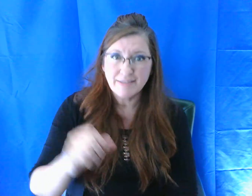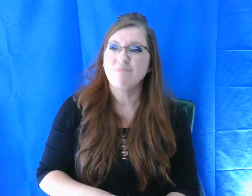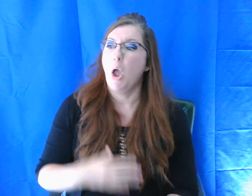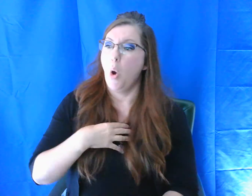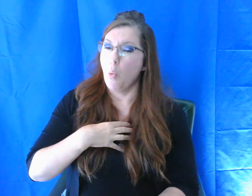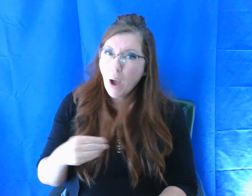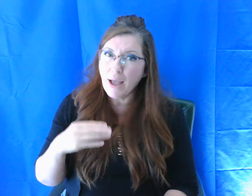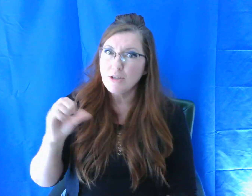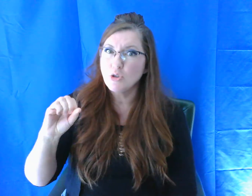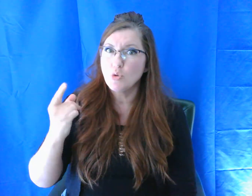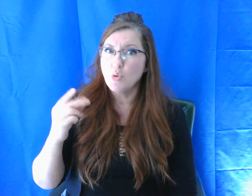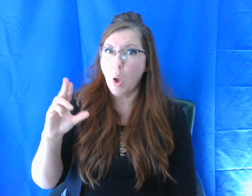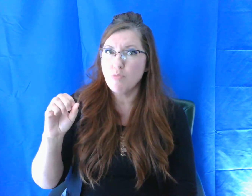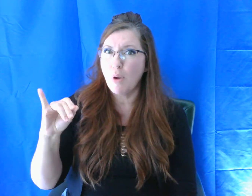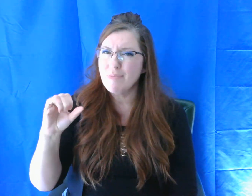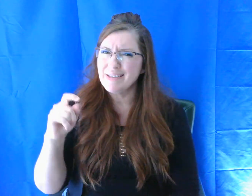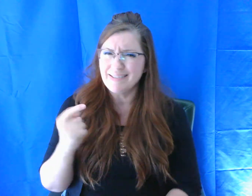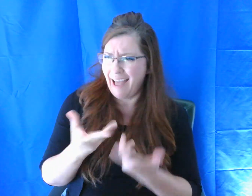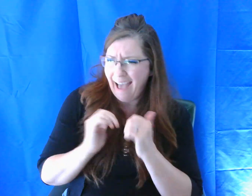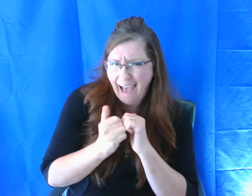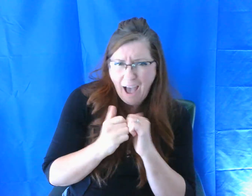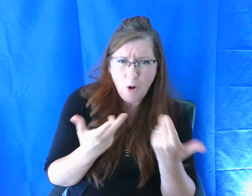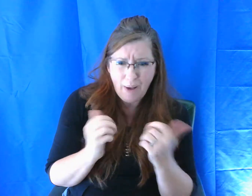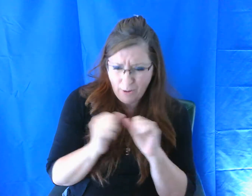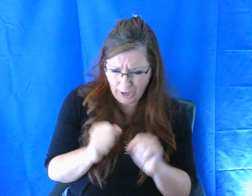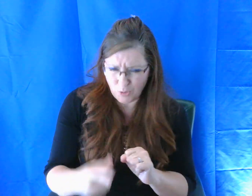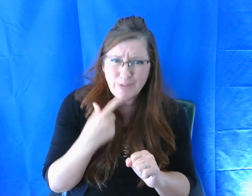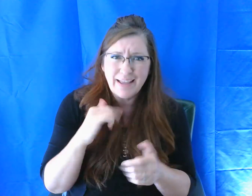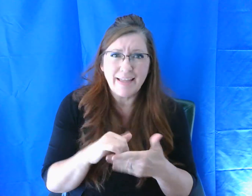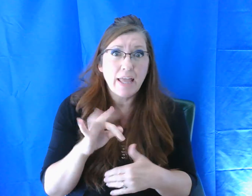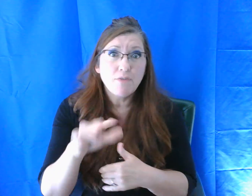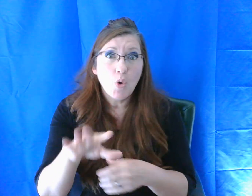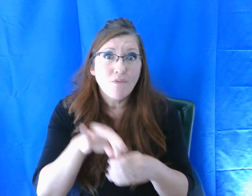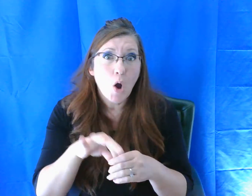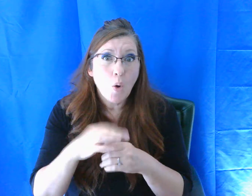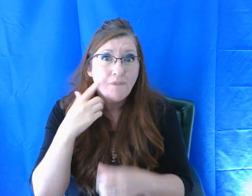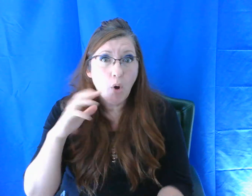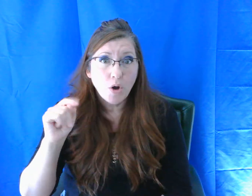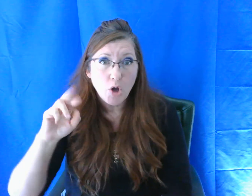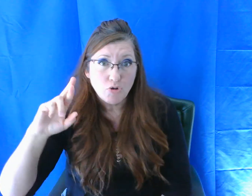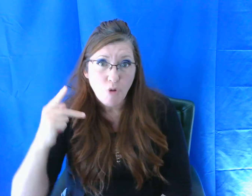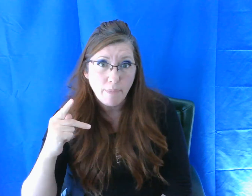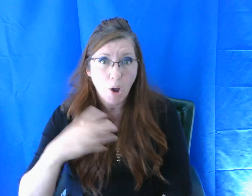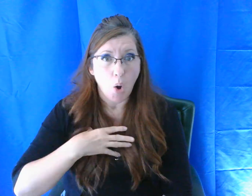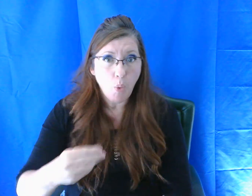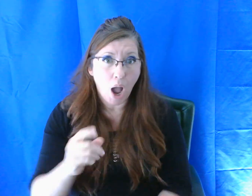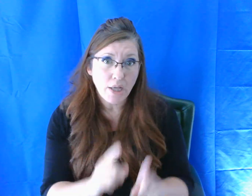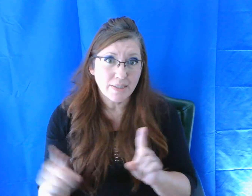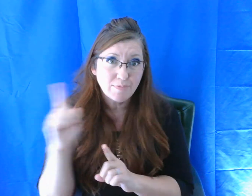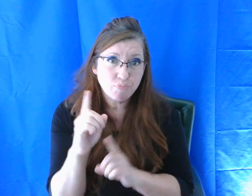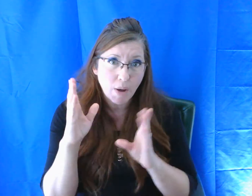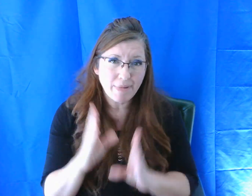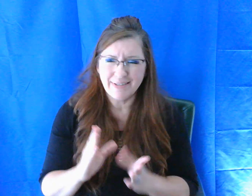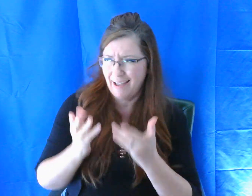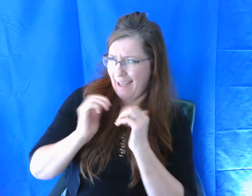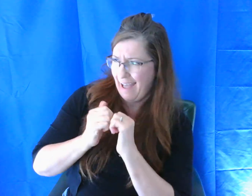supremacist. How? How can you say that? How can I say if you vote for Donald Trump, you're a white supremacist? How? How? Because you support